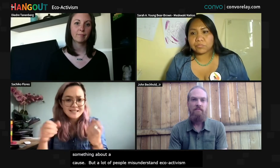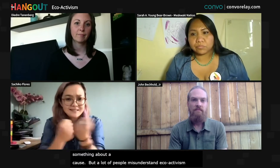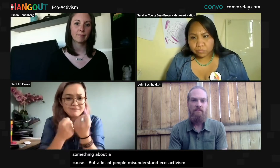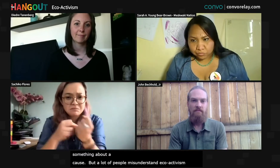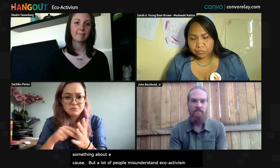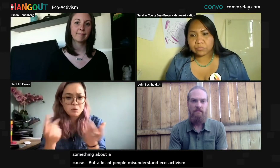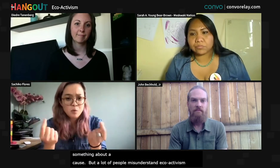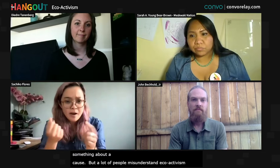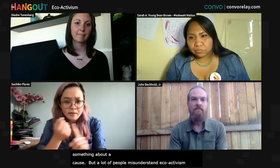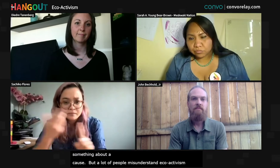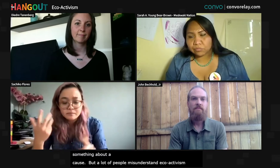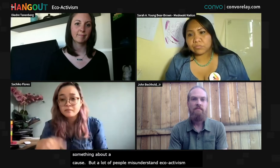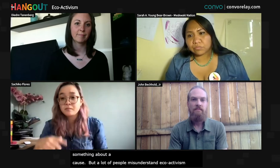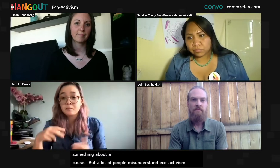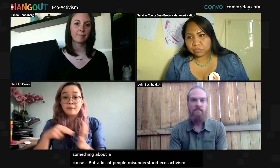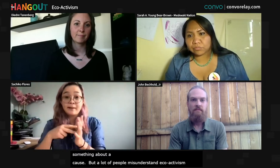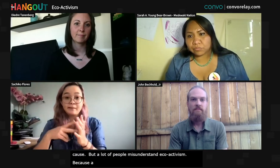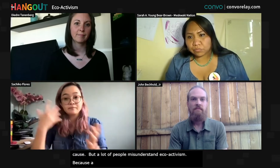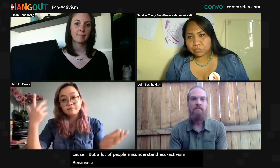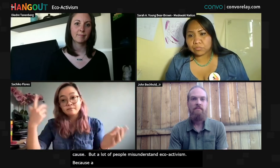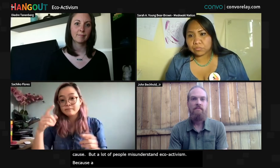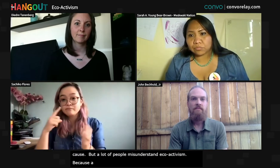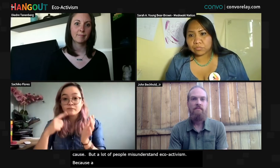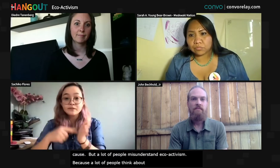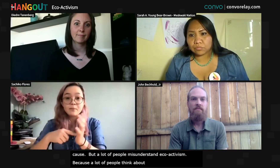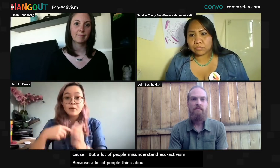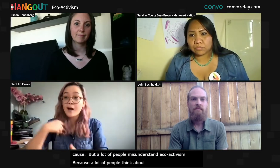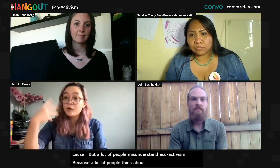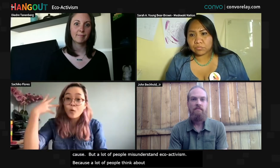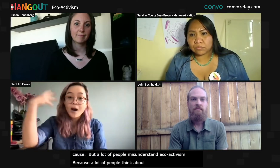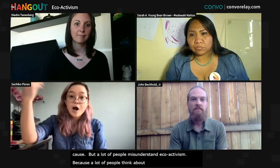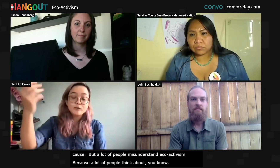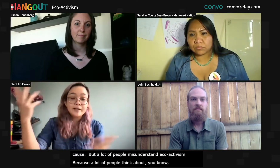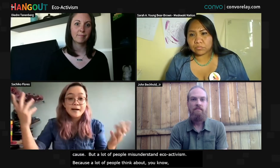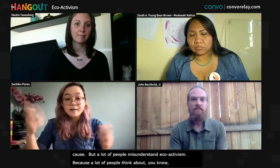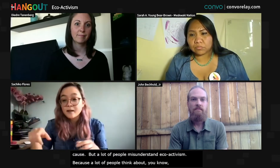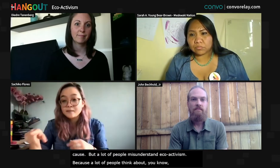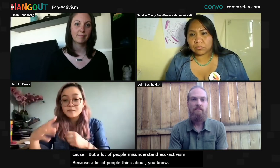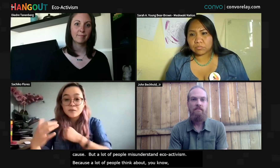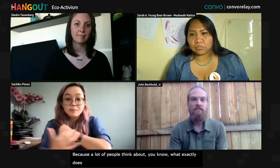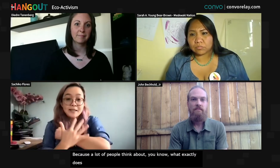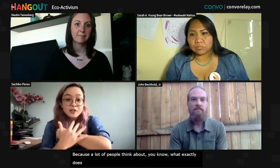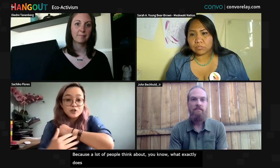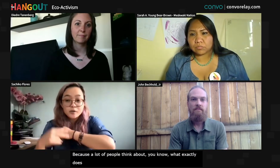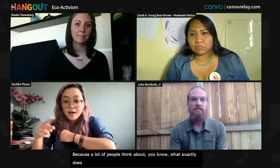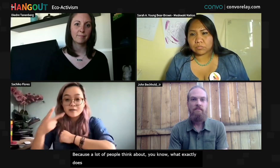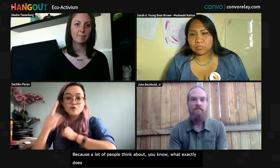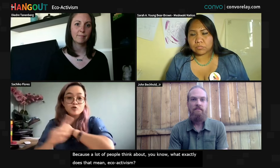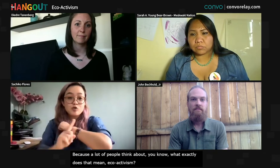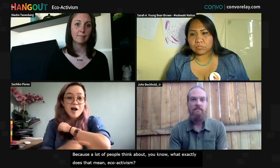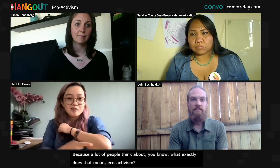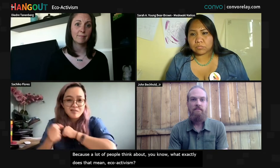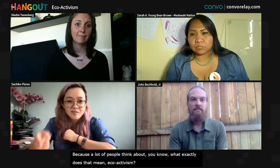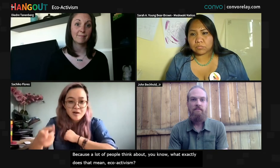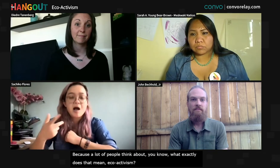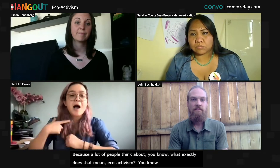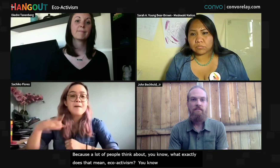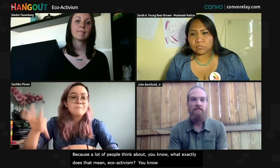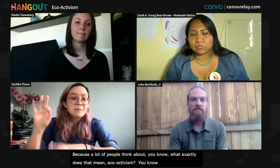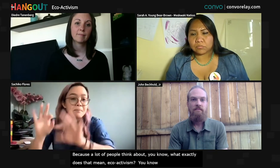because a lot of people think about, what exactly does that mean, eco-activism? We are out on the beach,